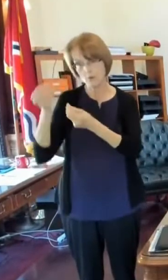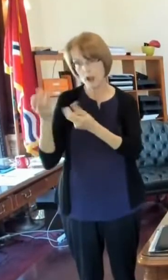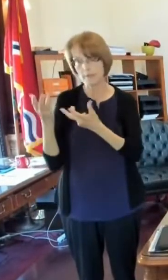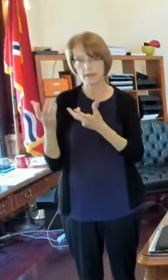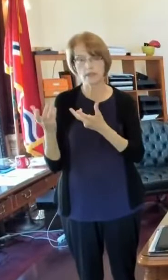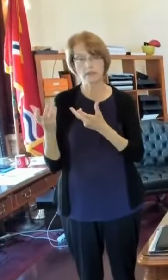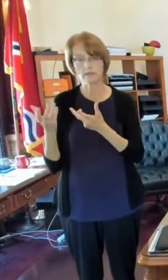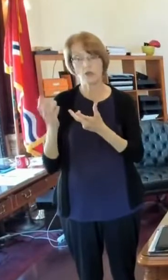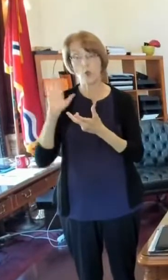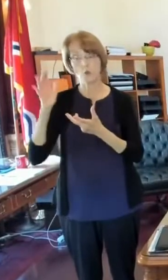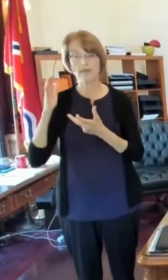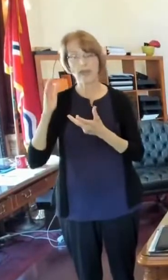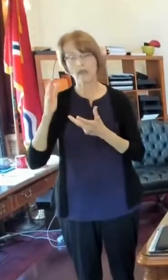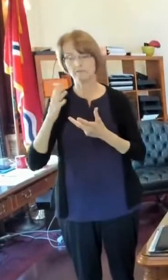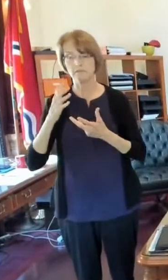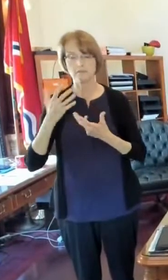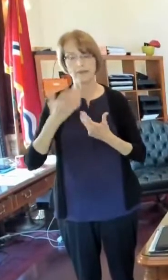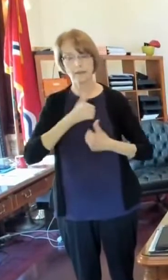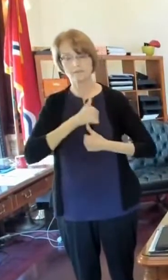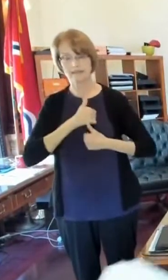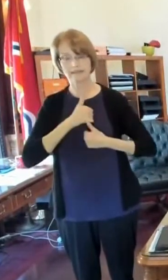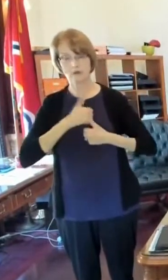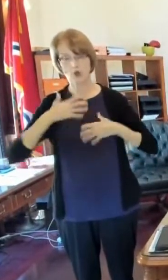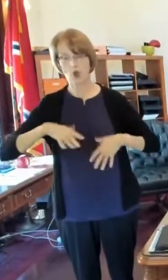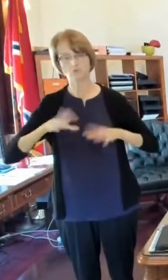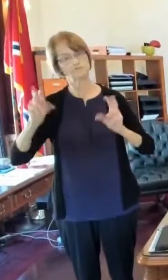wearing military fatigues, none of that.